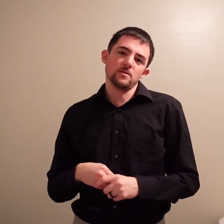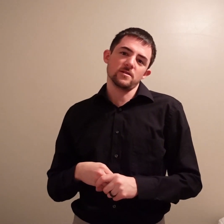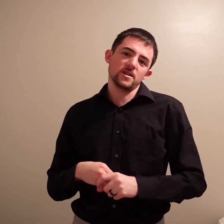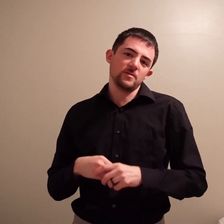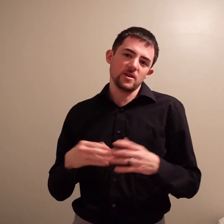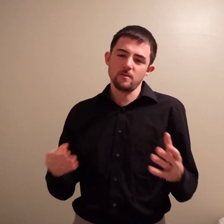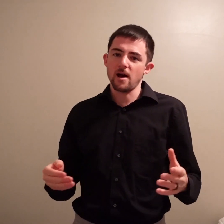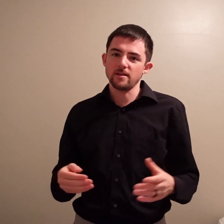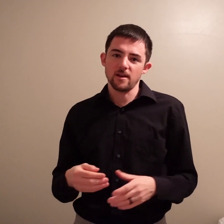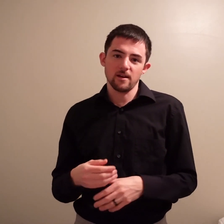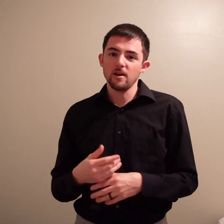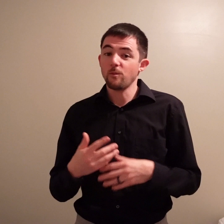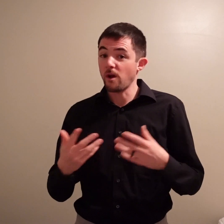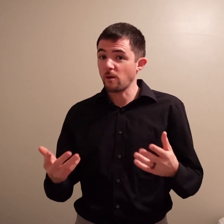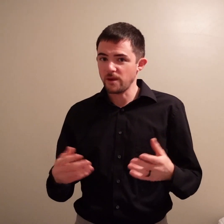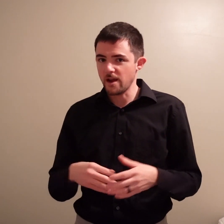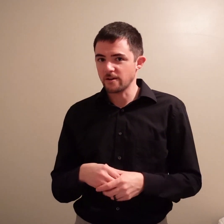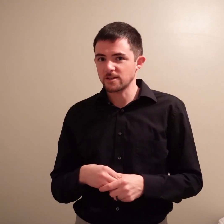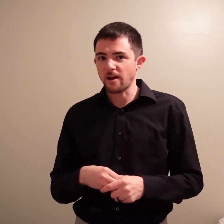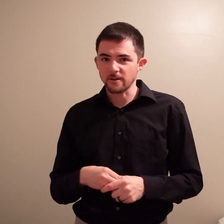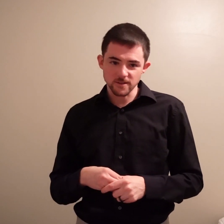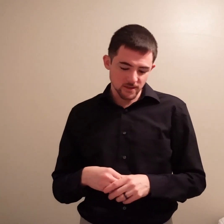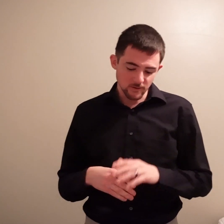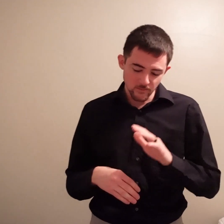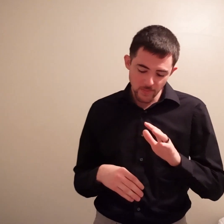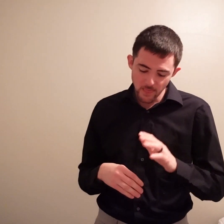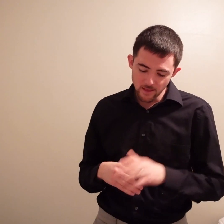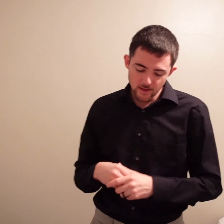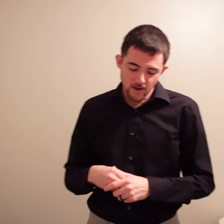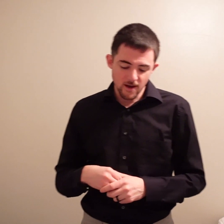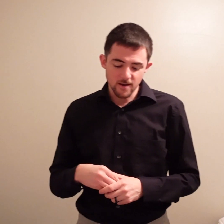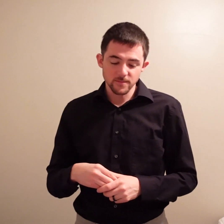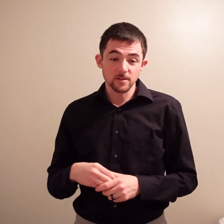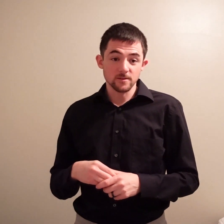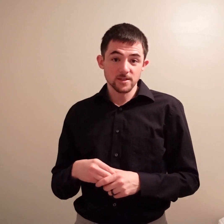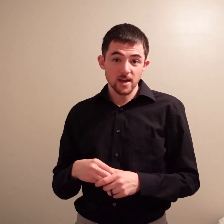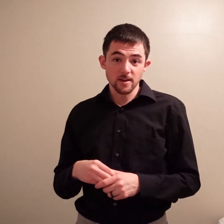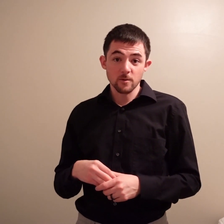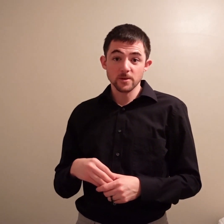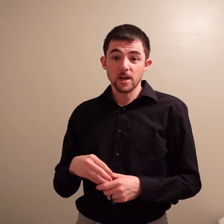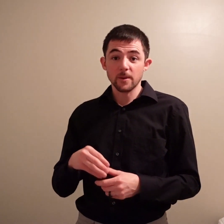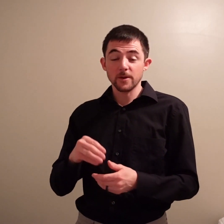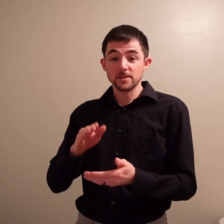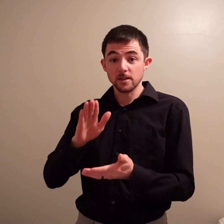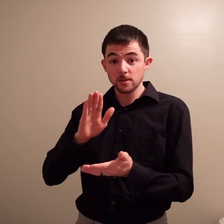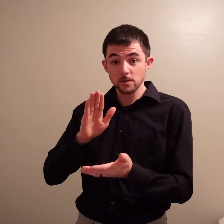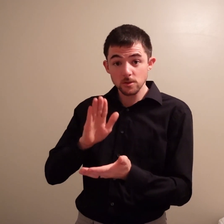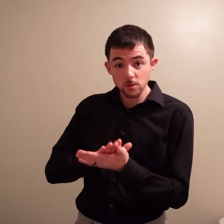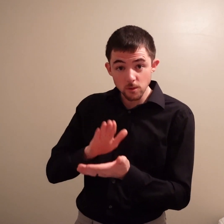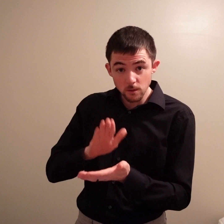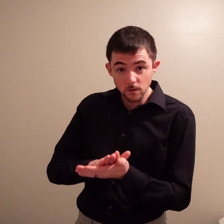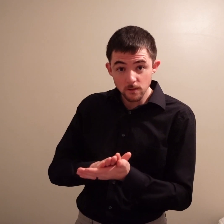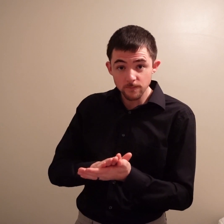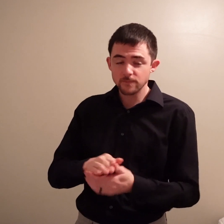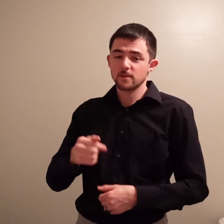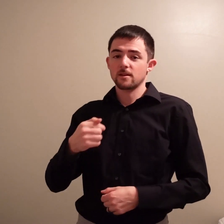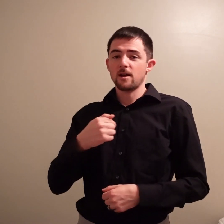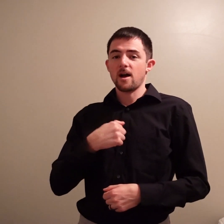slower, keeping in mind that we are beginner signers. So to sign that one more time, I'm going to say, school,